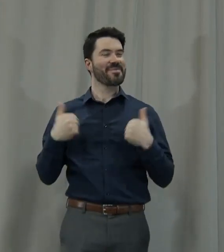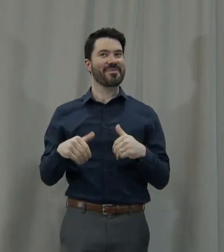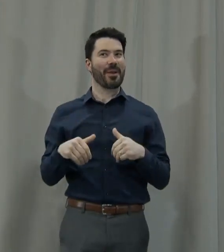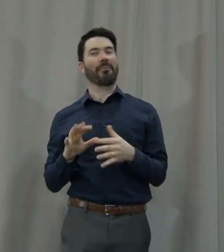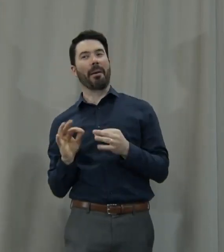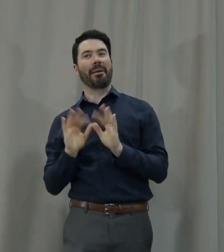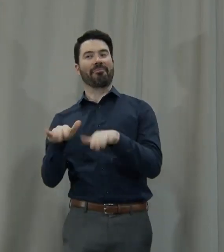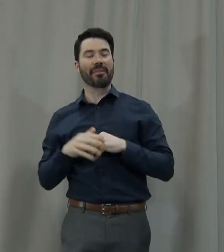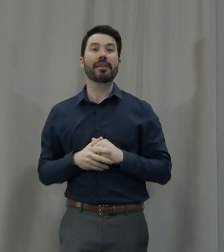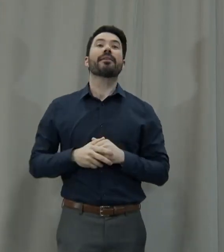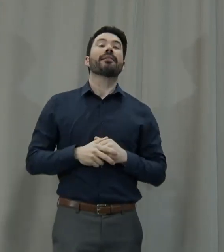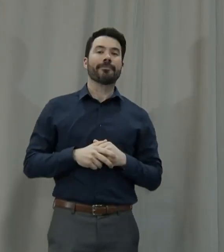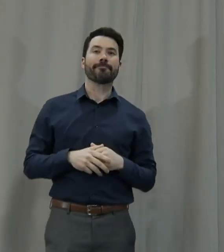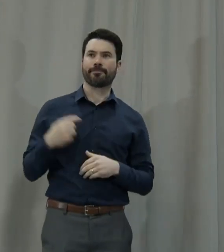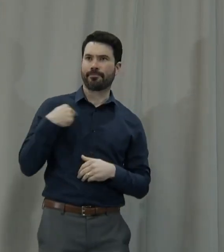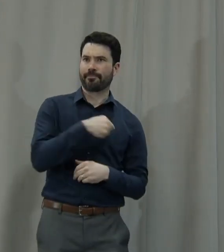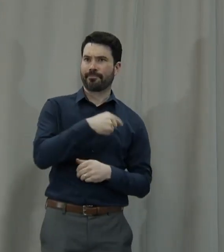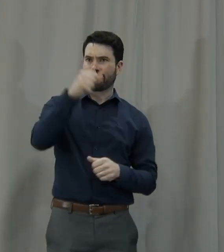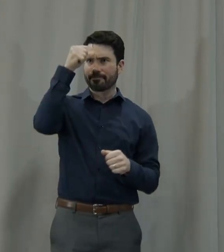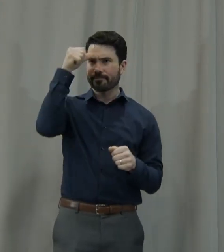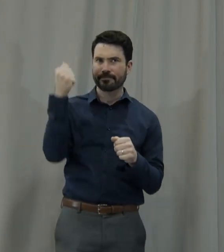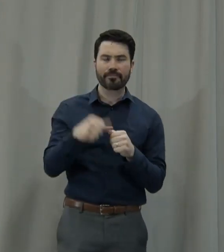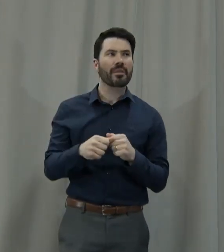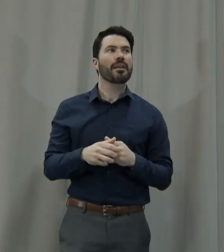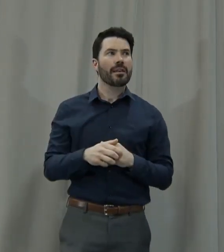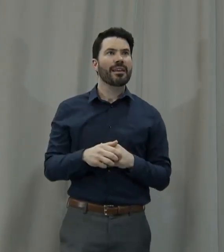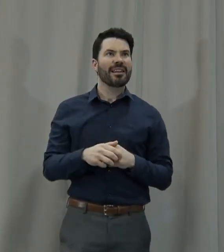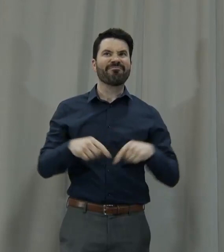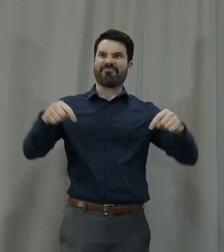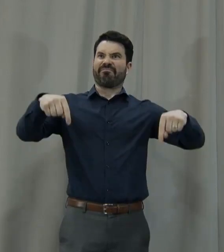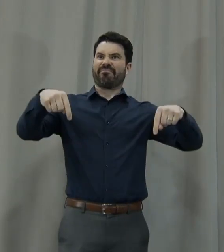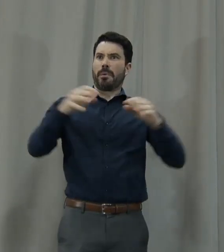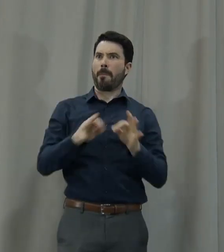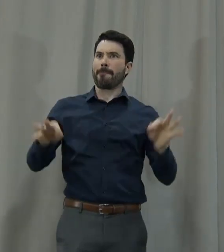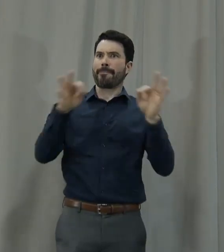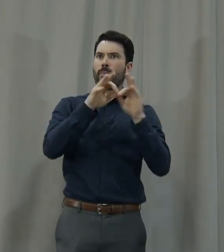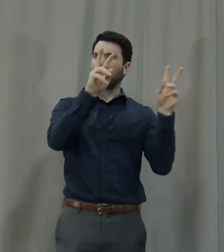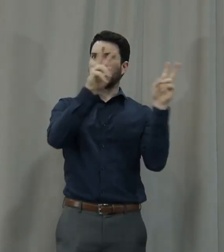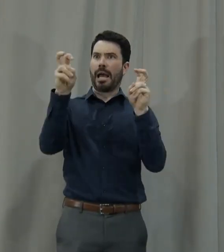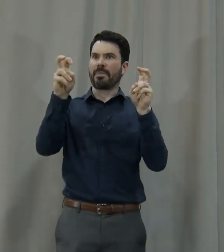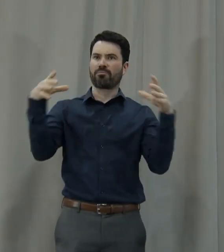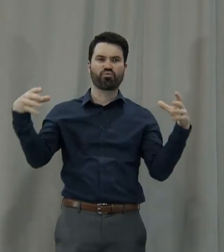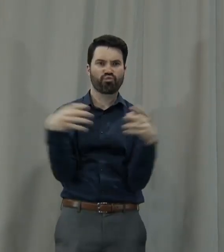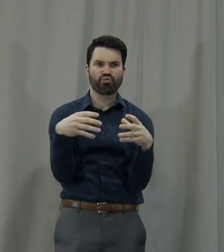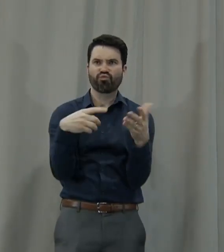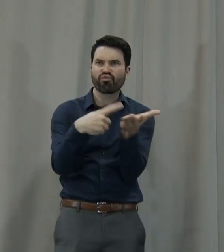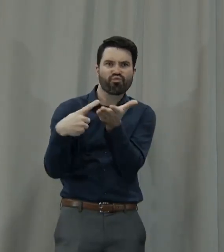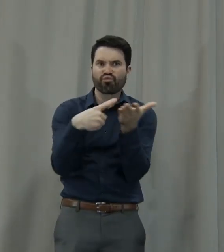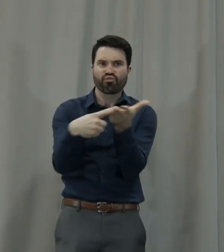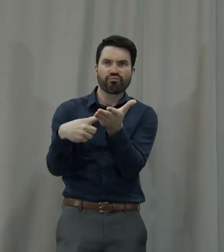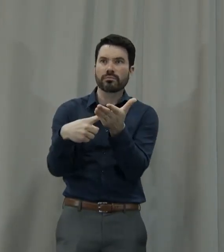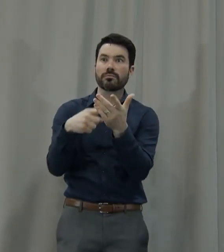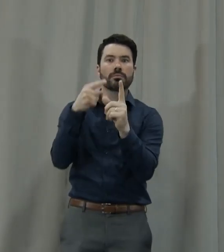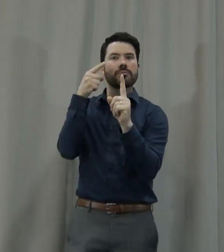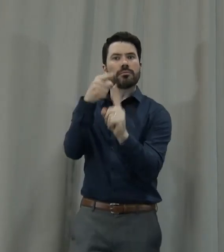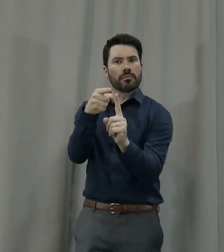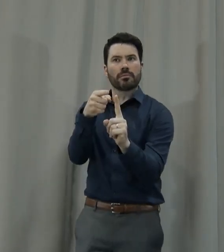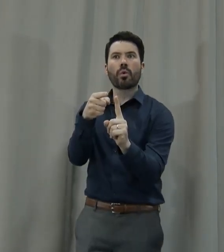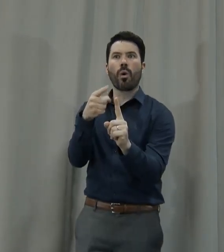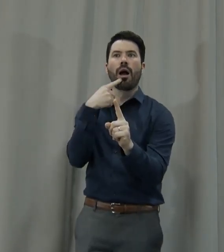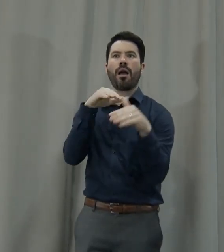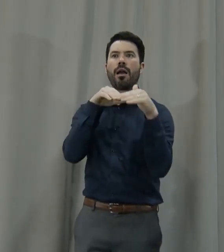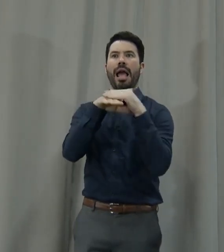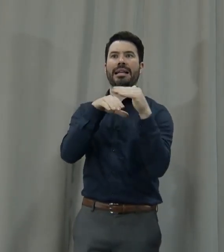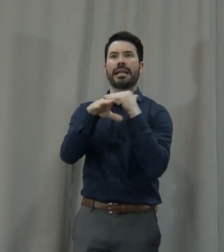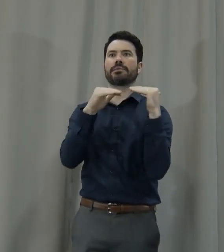said, we recognize that coming together to discuss very important topics centered on creating and sustaining more equitable access